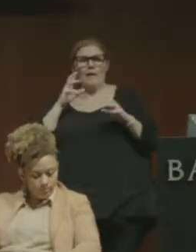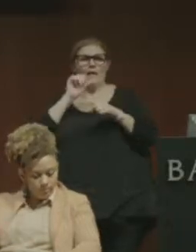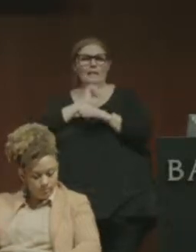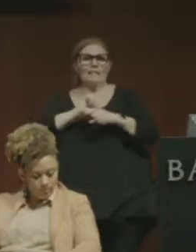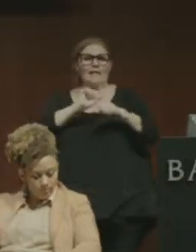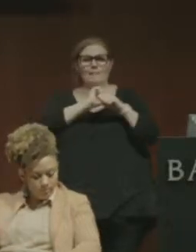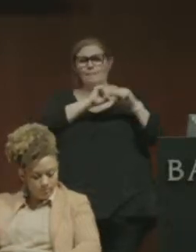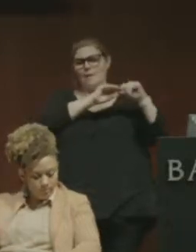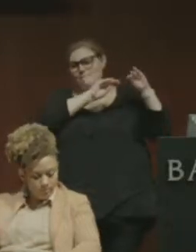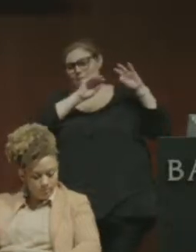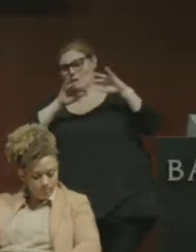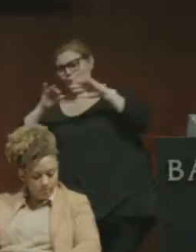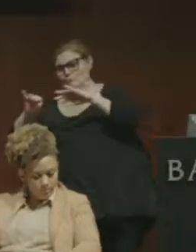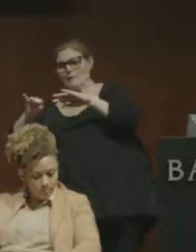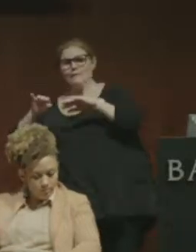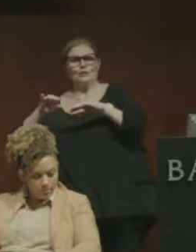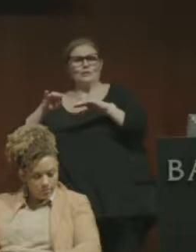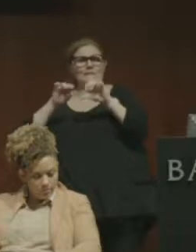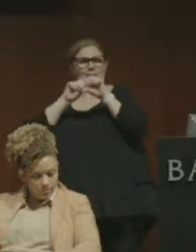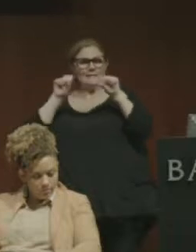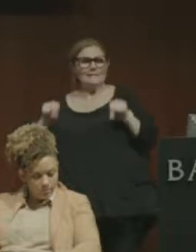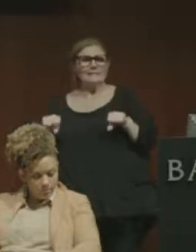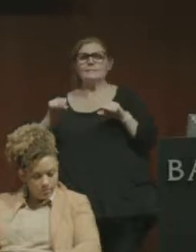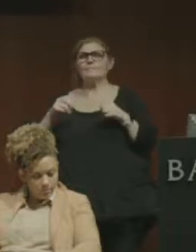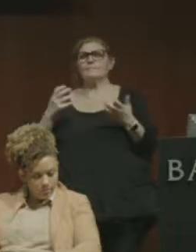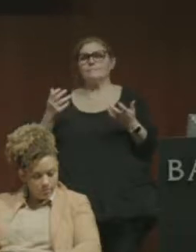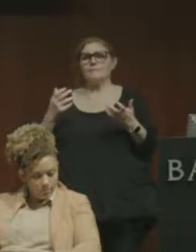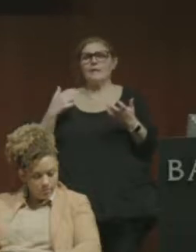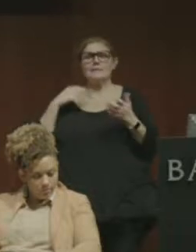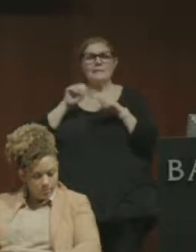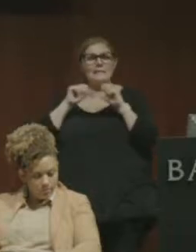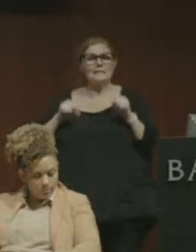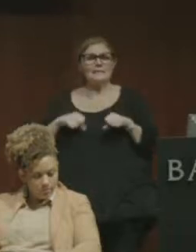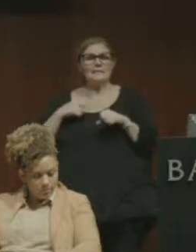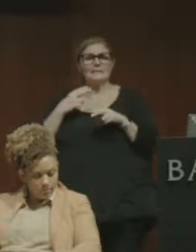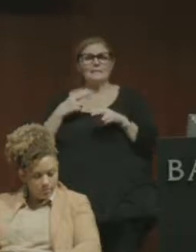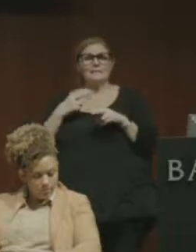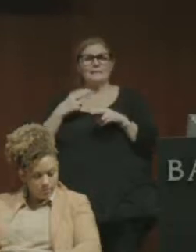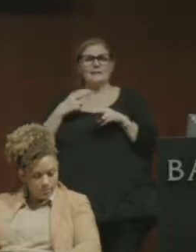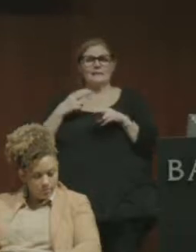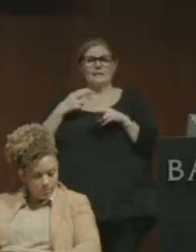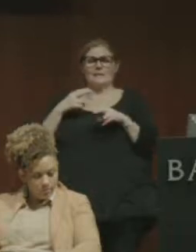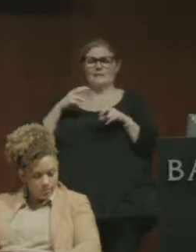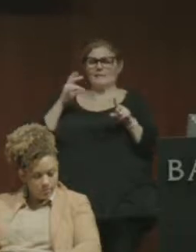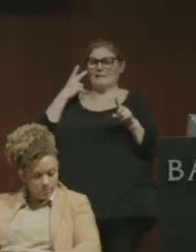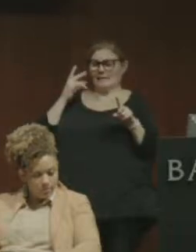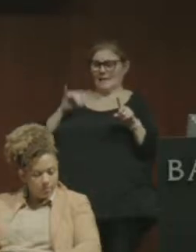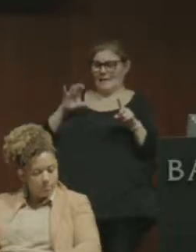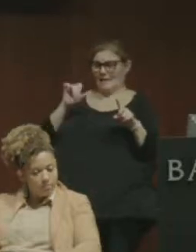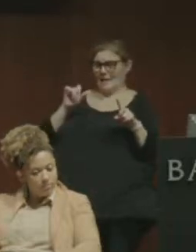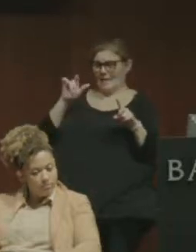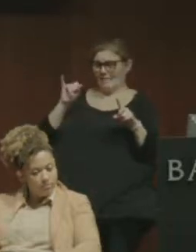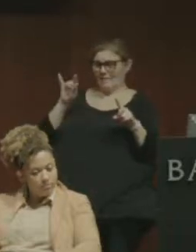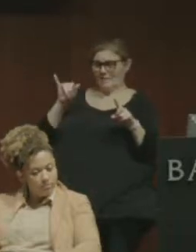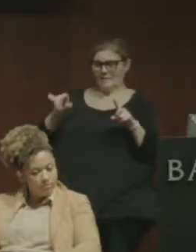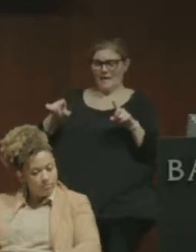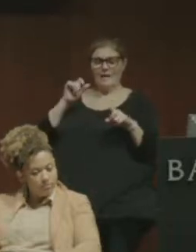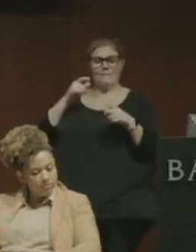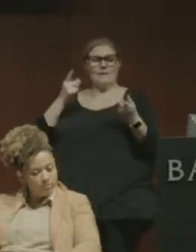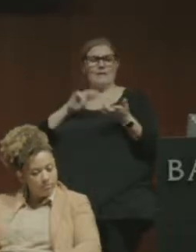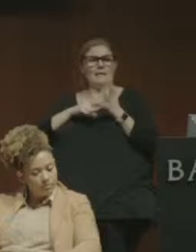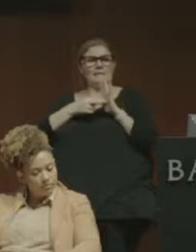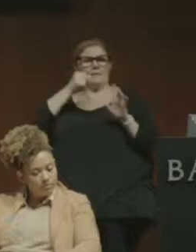and migration schemes, there's kind of like, there's a system, the caliphate system that renders Black women